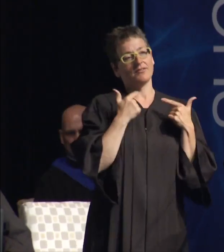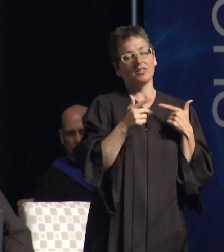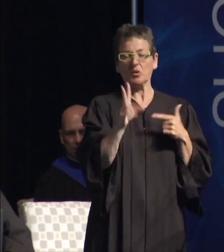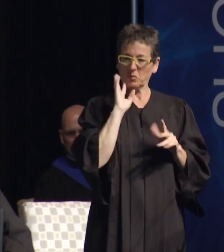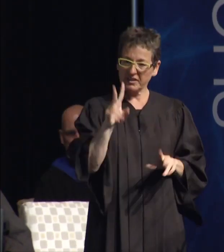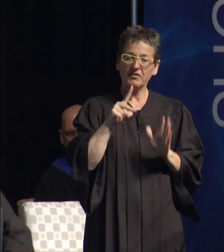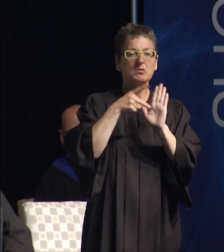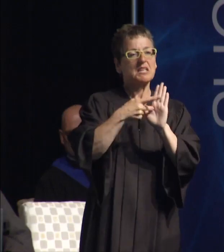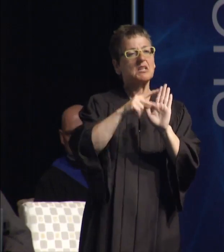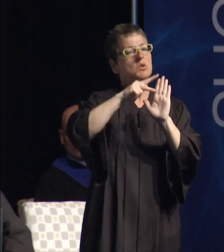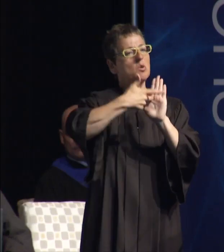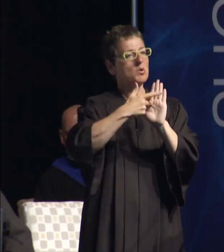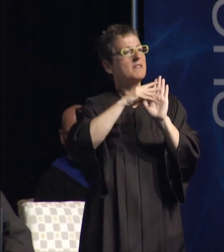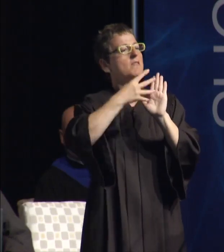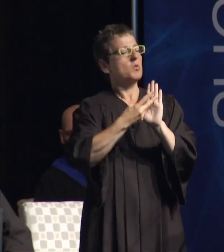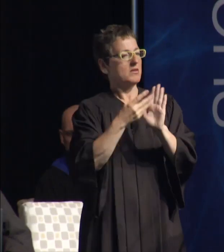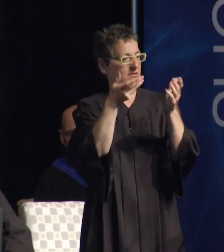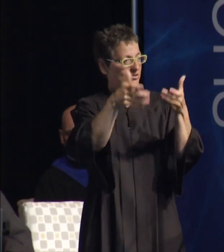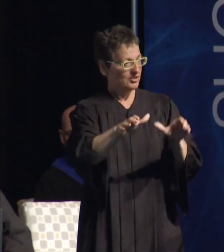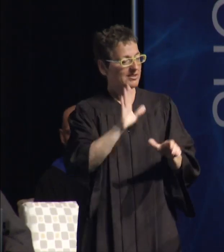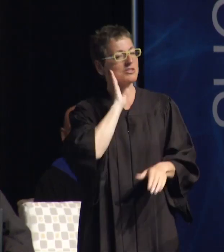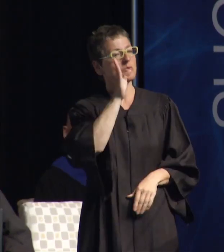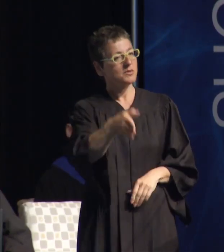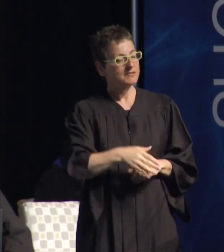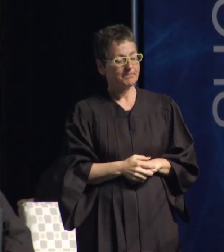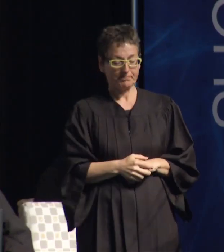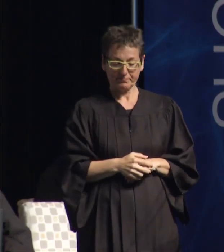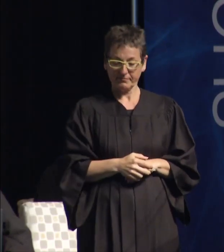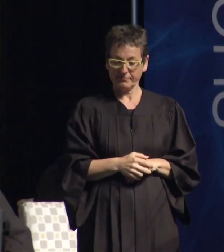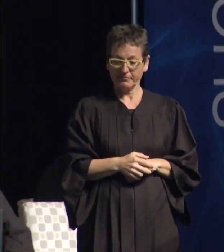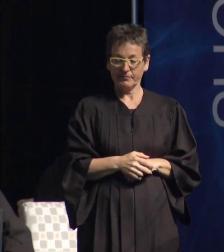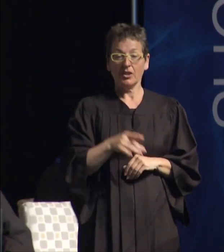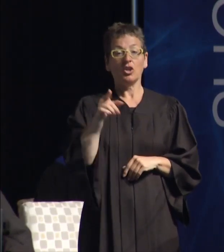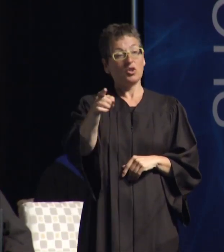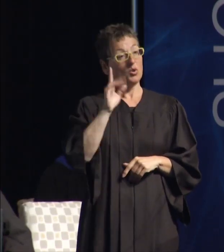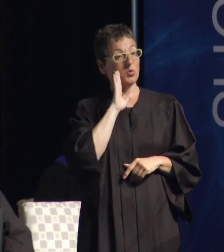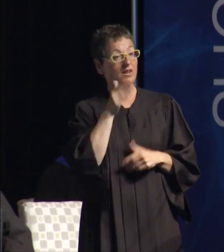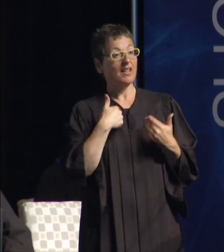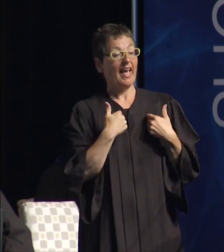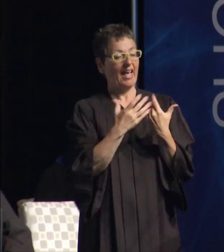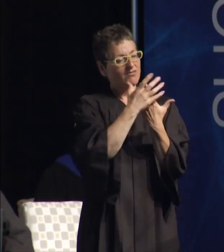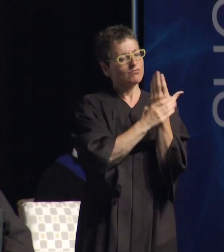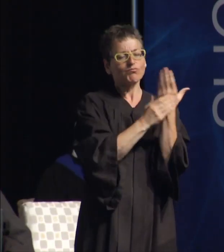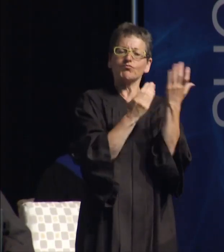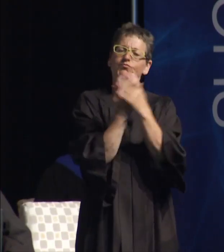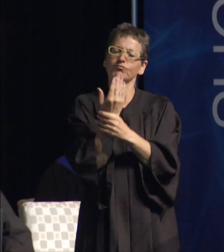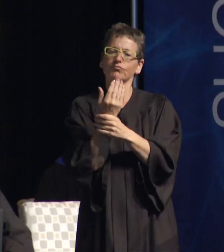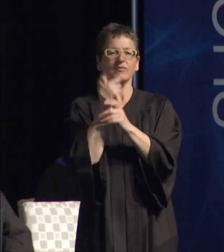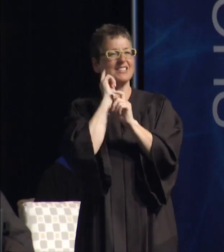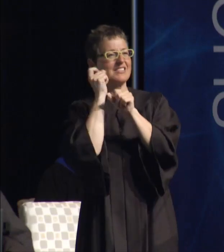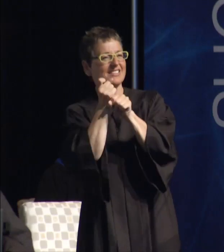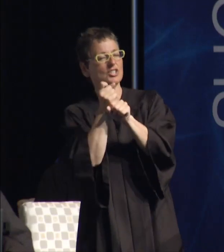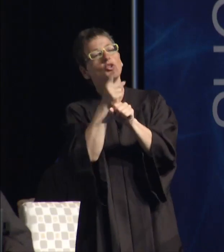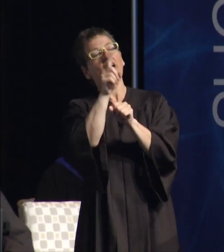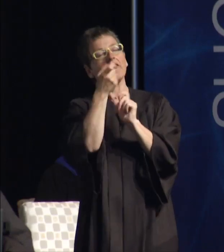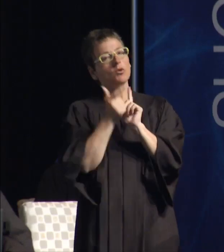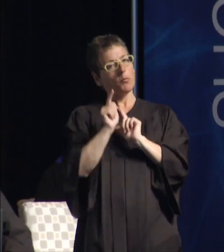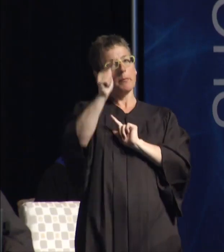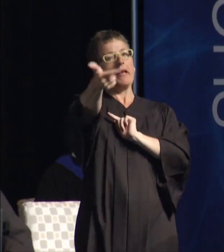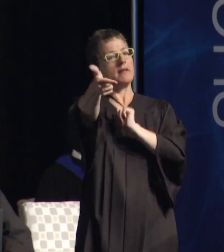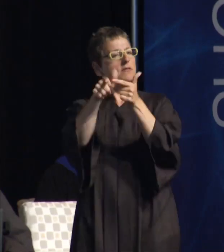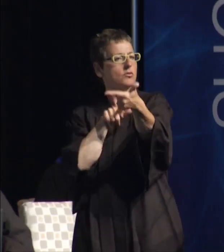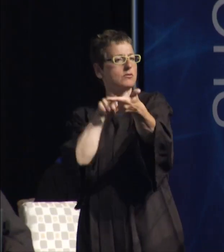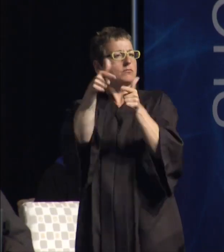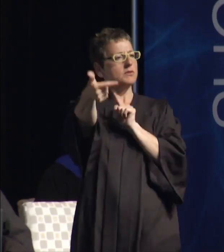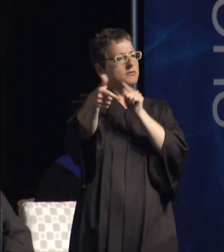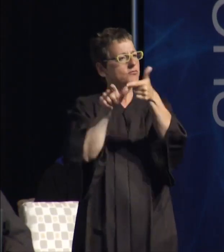or a fourth. I've learned that you shouldn't go through life with a catcher's mitt on both hands. You need to be able to throw something back.